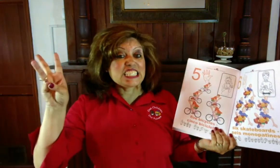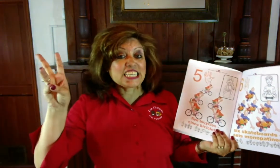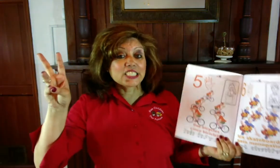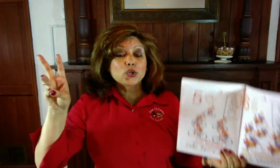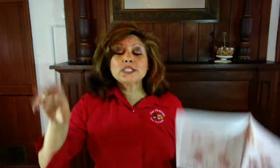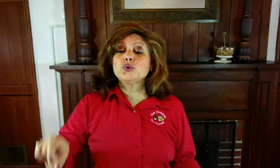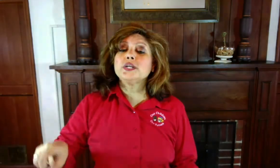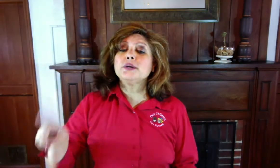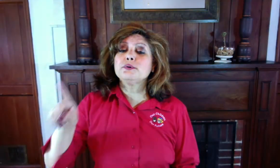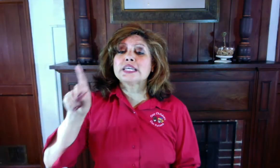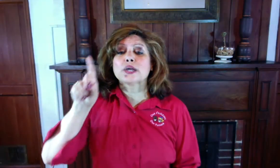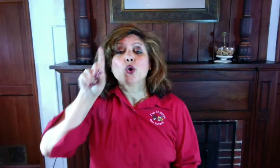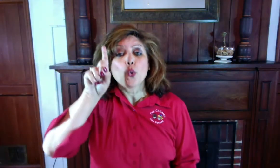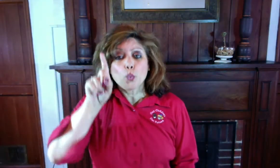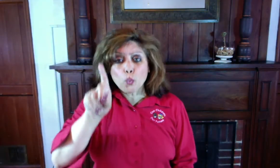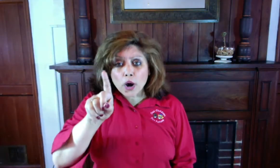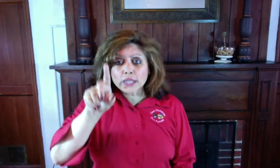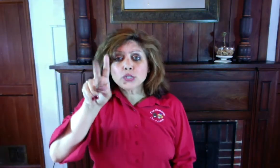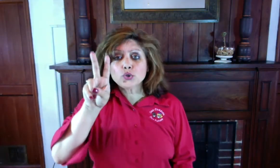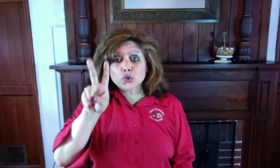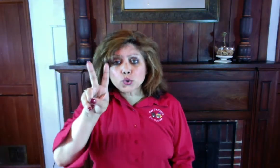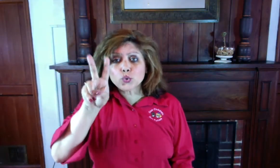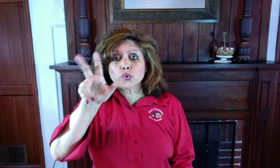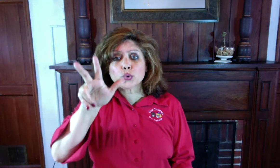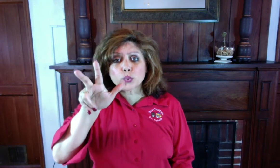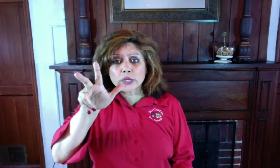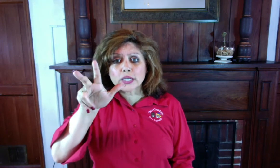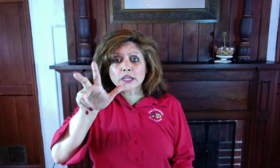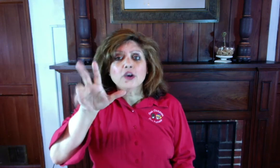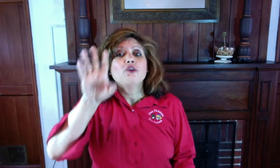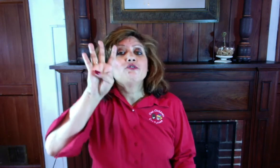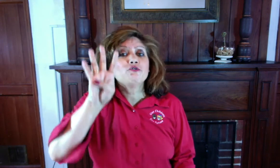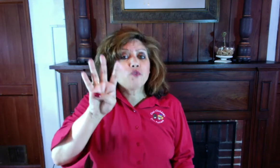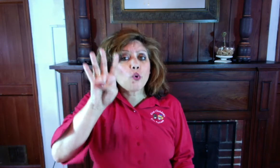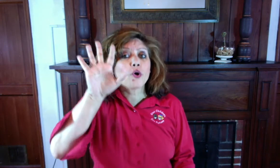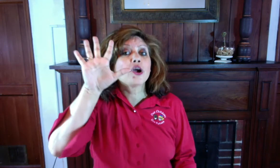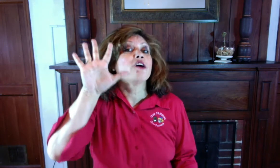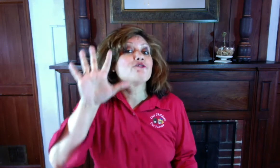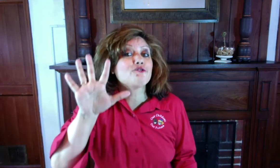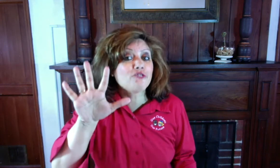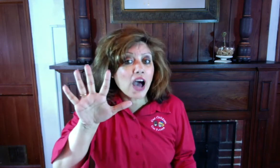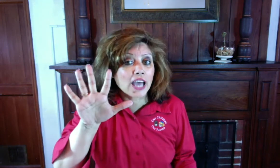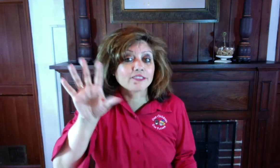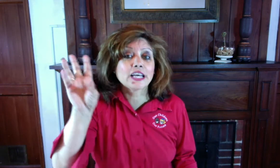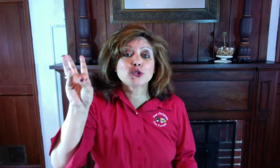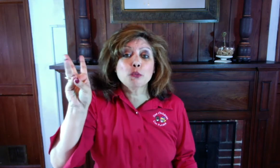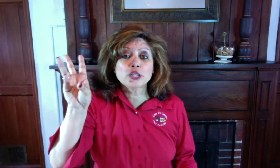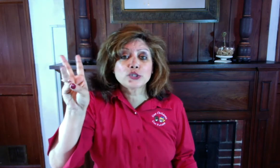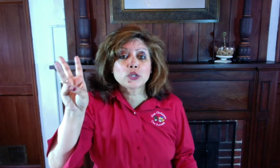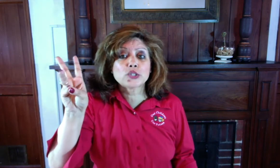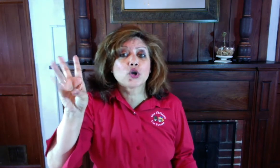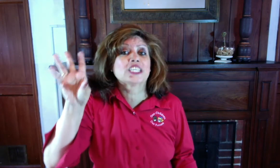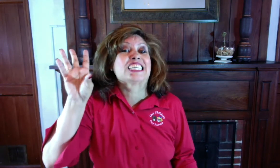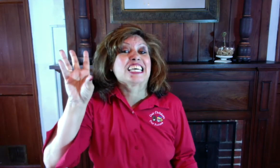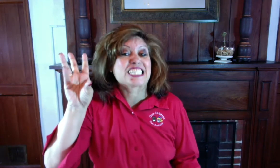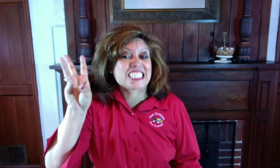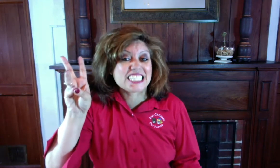6. So let's do our numbers again. 1, 2, 3, 4, 5. Now smallest to the tallest.